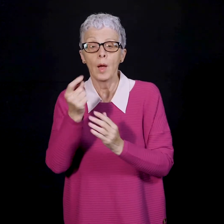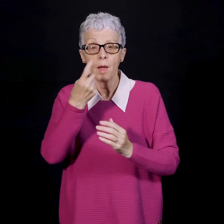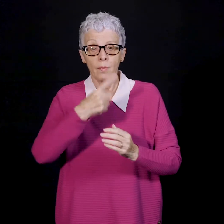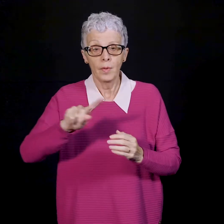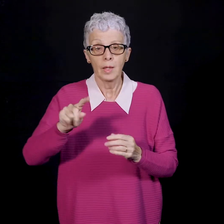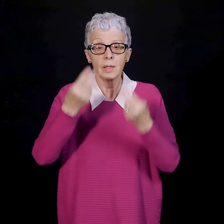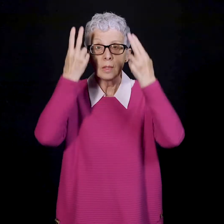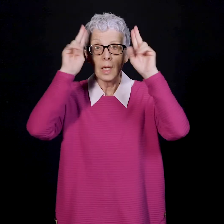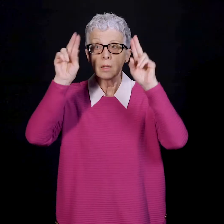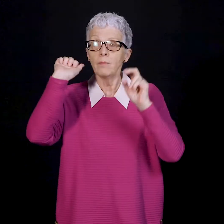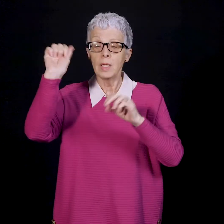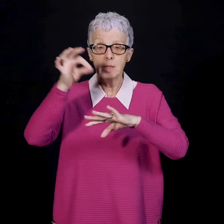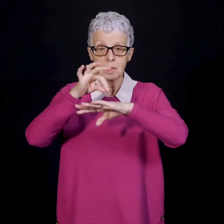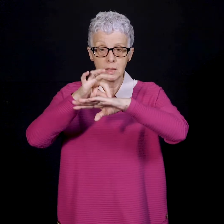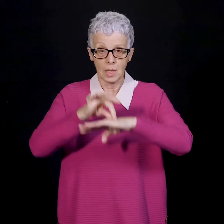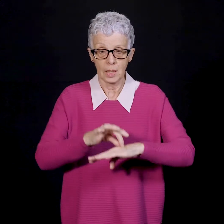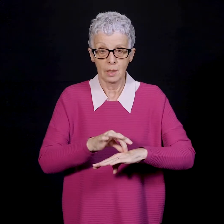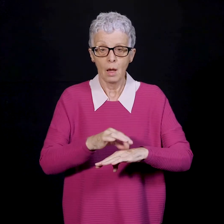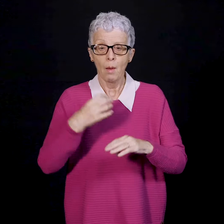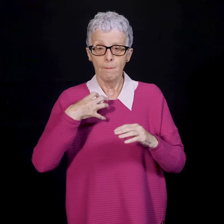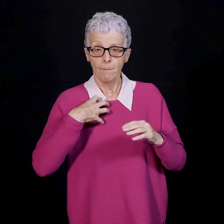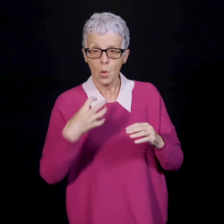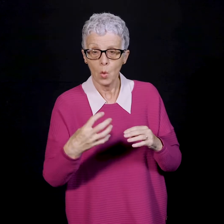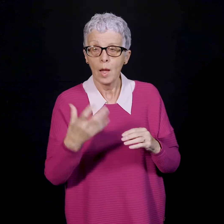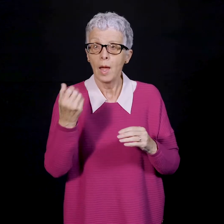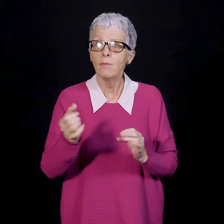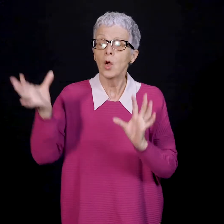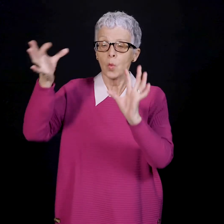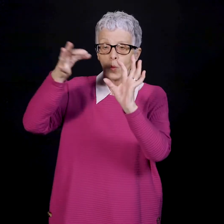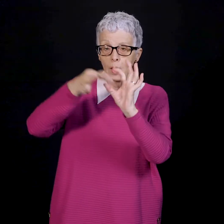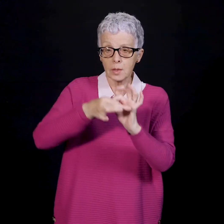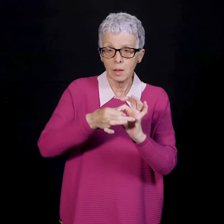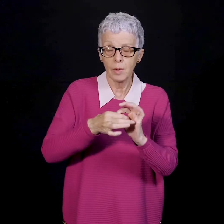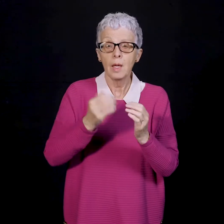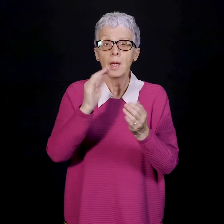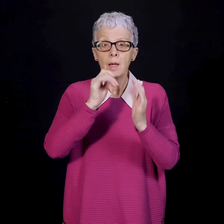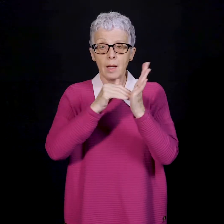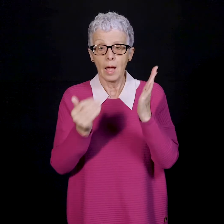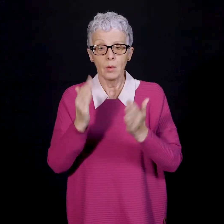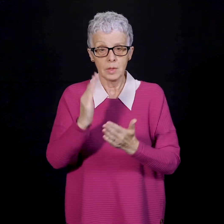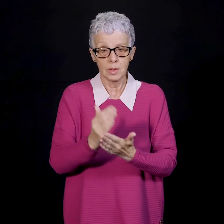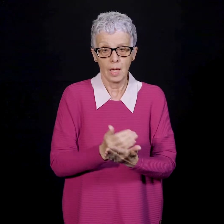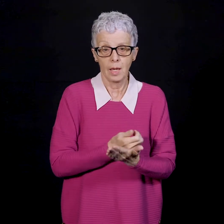saved through his life? And not only is this so, but we also boast in God through our Lord Jesus